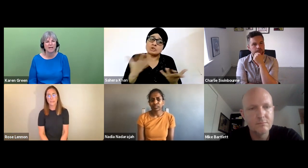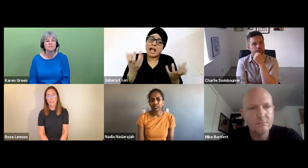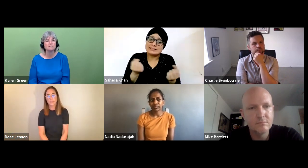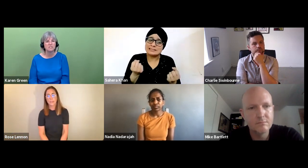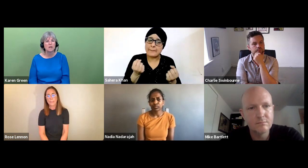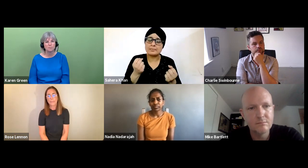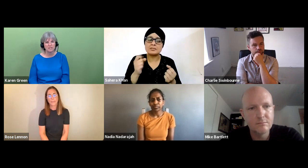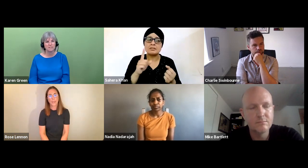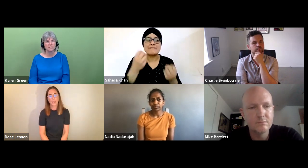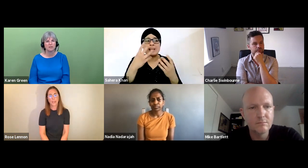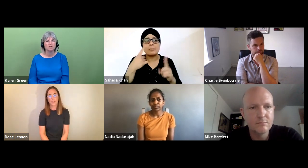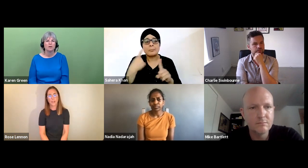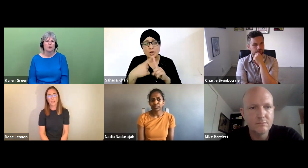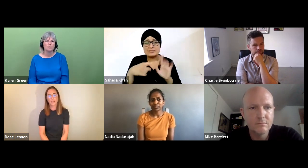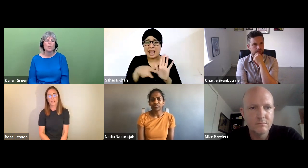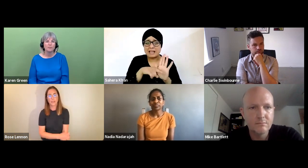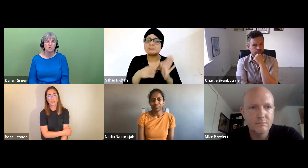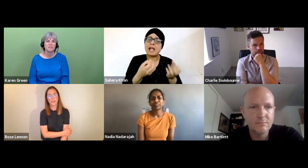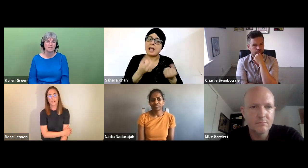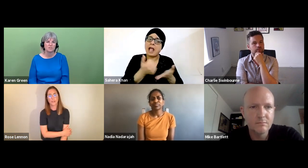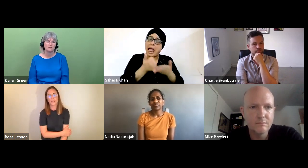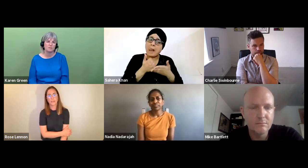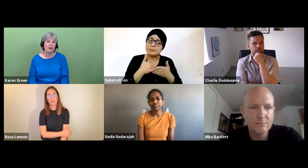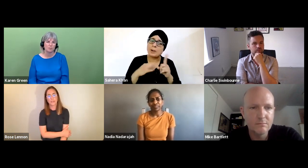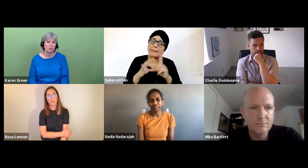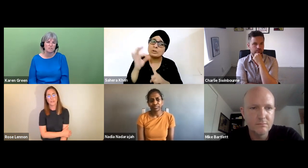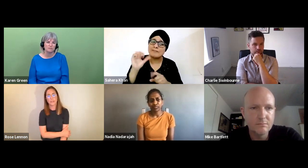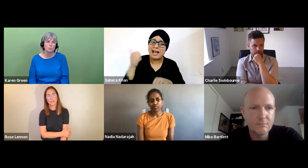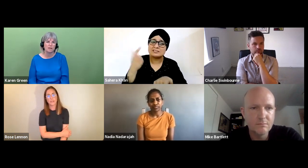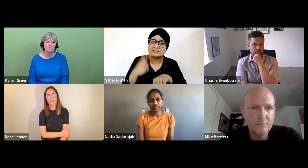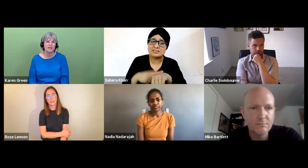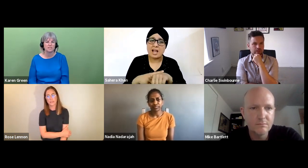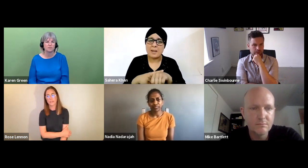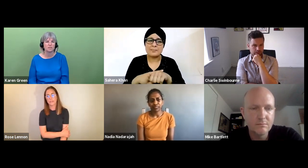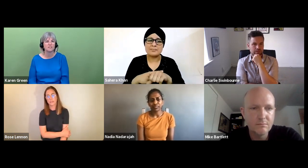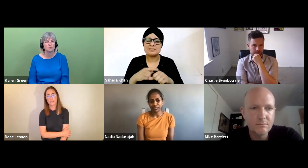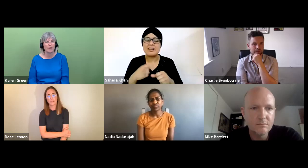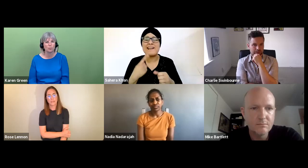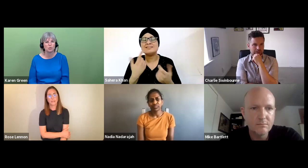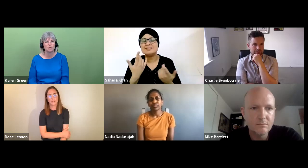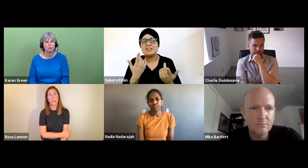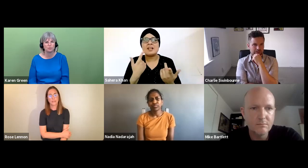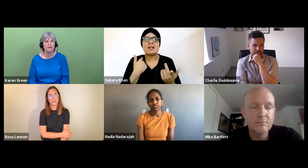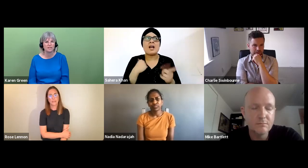didn't find it upsetting. You have to accept the feedback, the positive as well as the negative, because that's what helps you improve for next